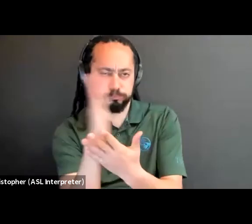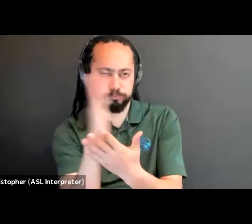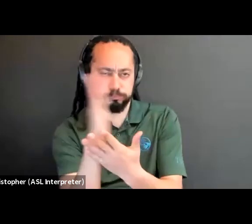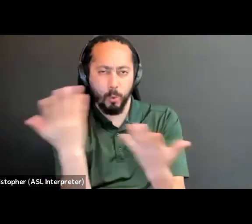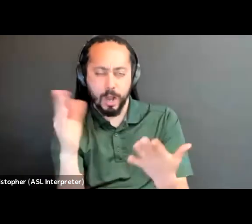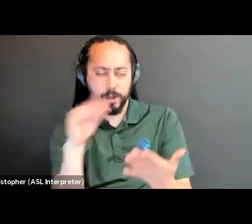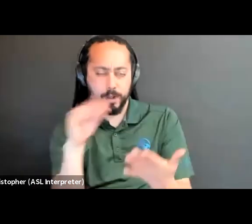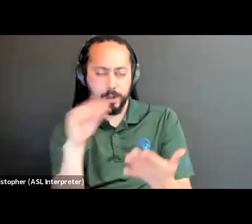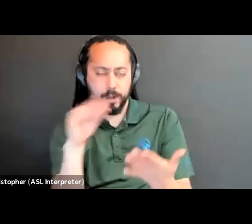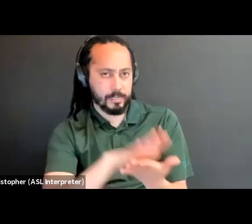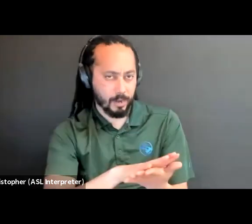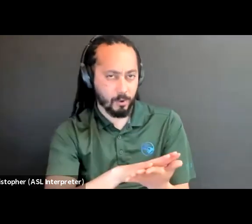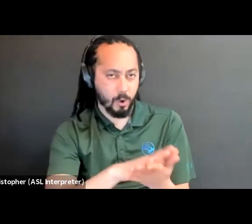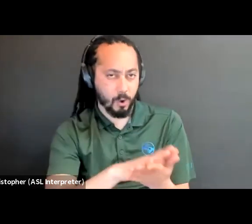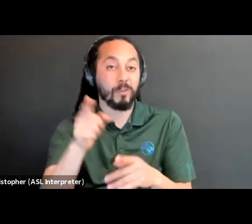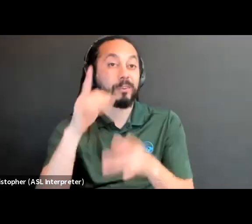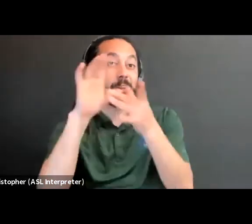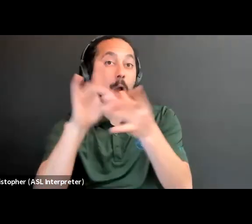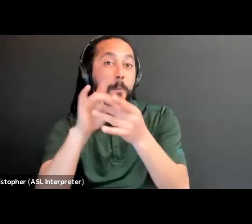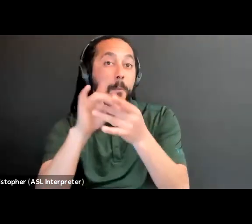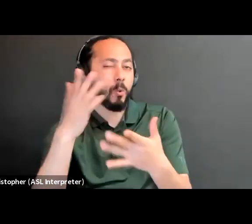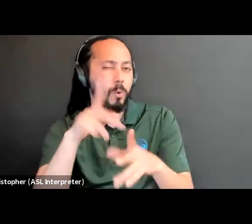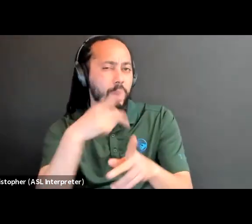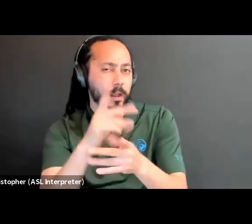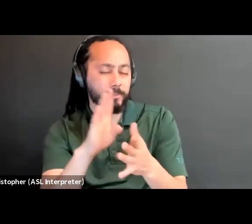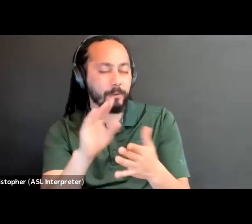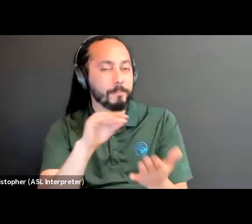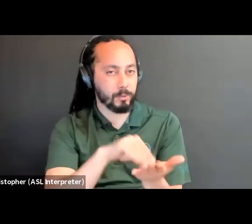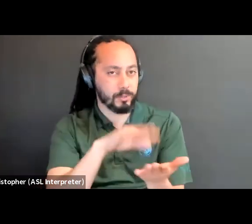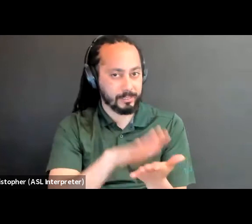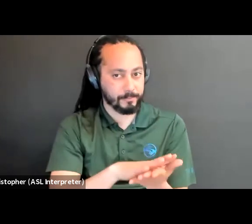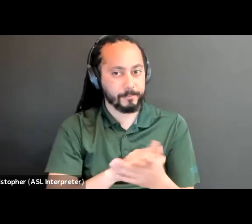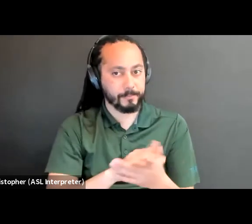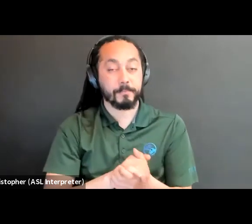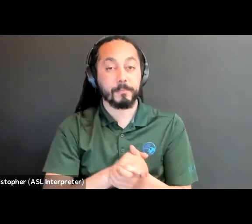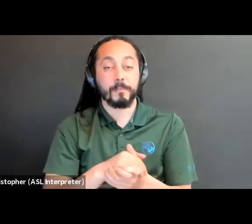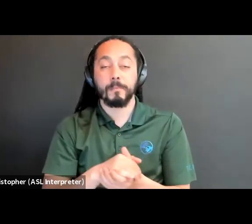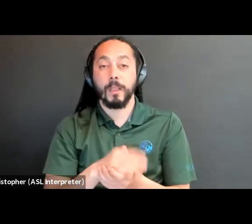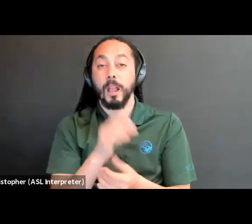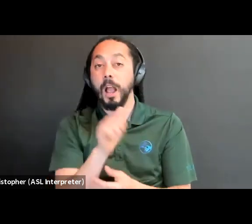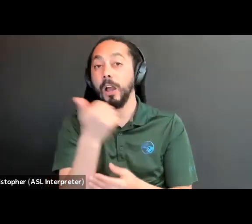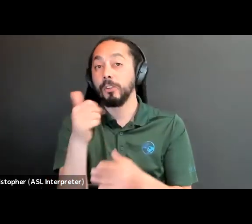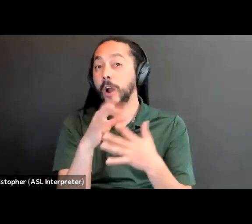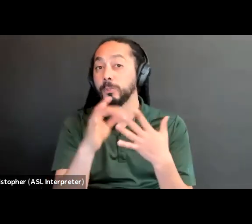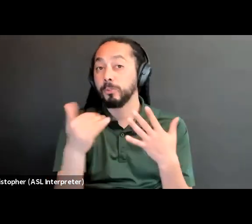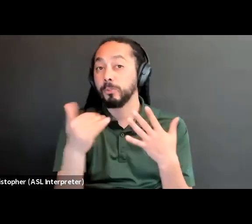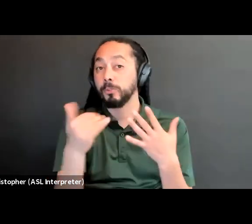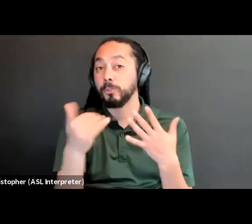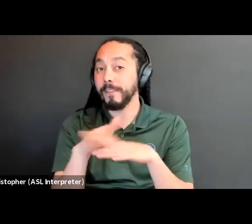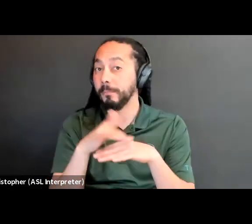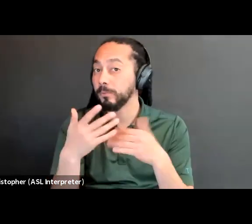and you can keep track of it on that worksheet. The other options we have available to you are